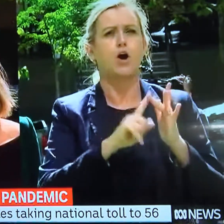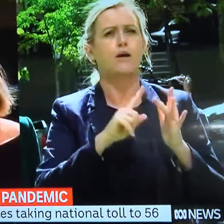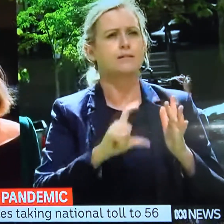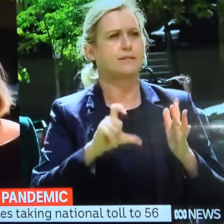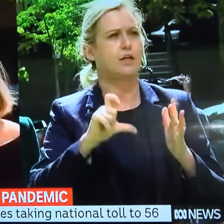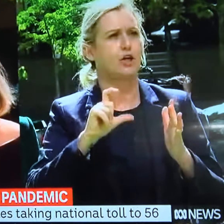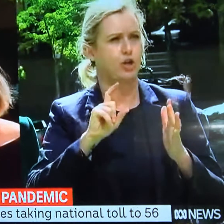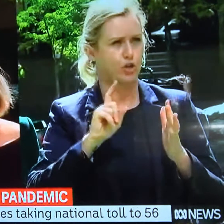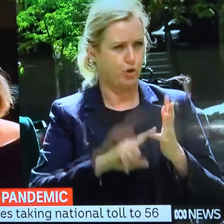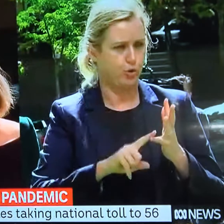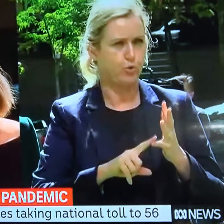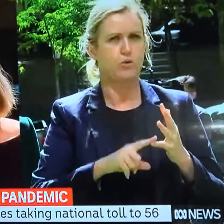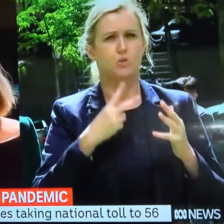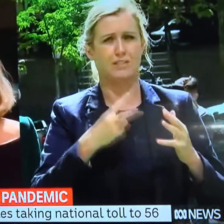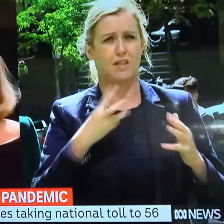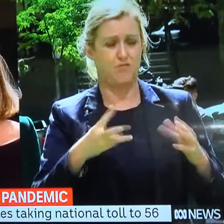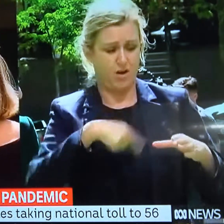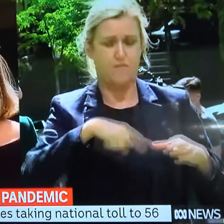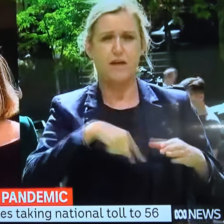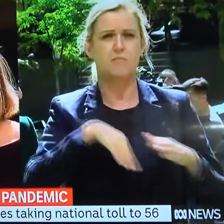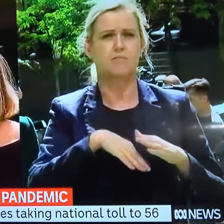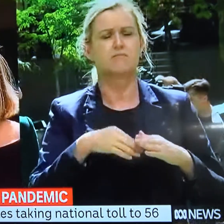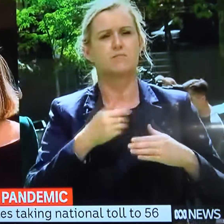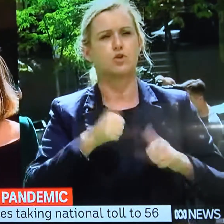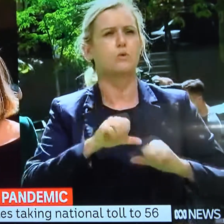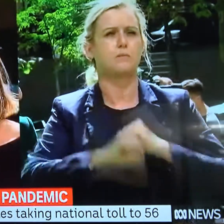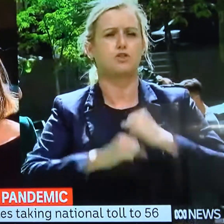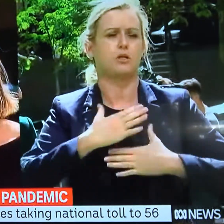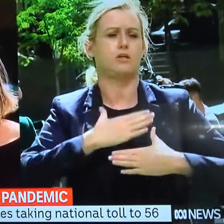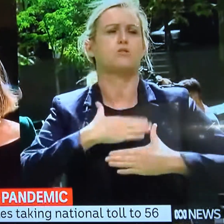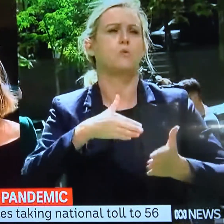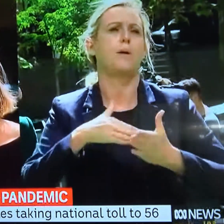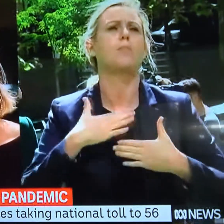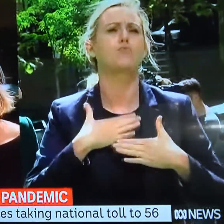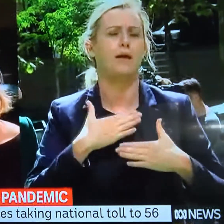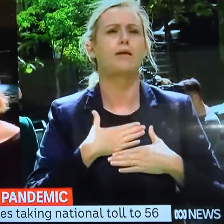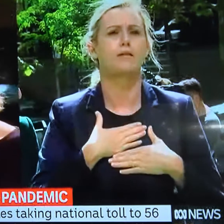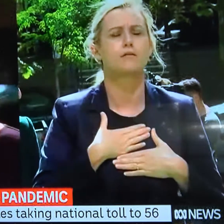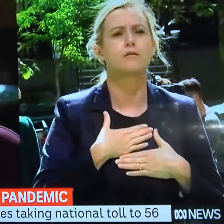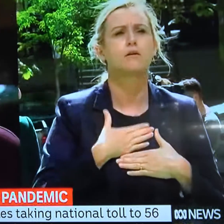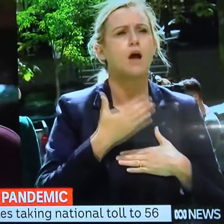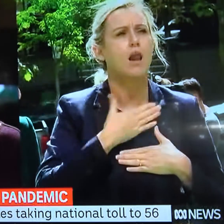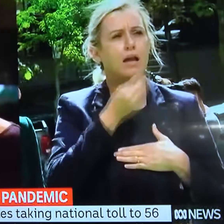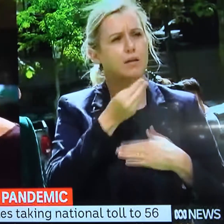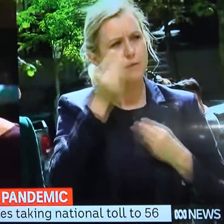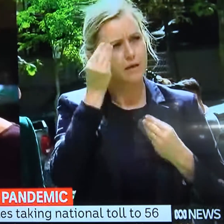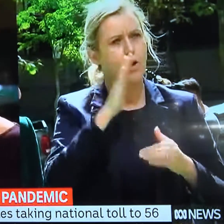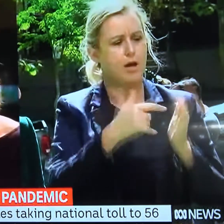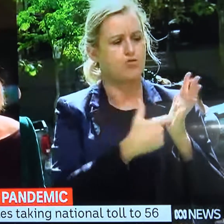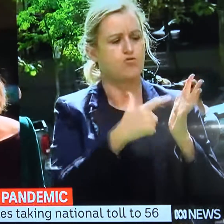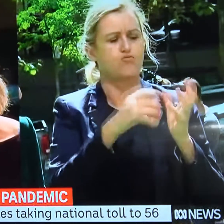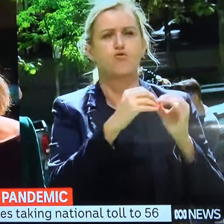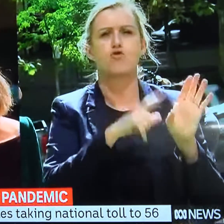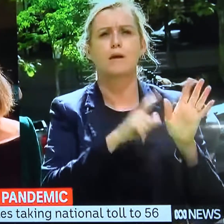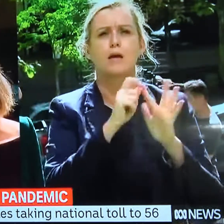23 of those that are ventilated. I also want to update you on the testing that was conducted on the Ruby Princess amongst the crew. There